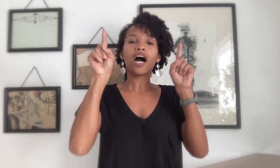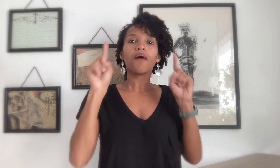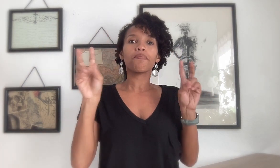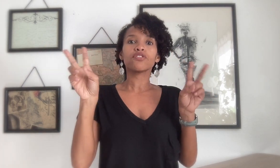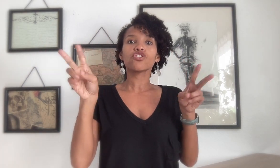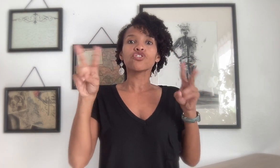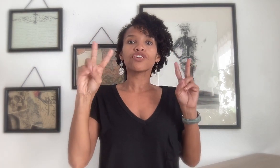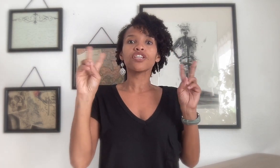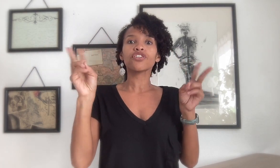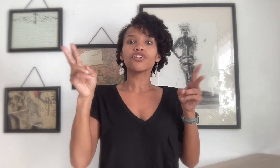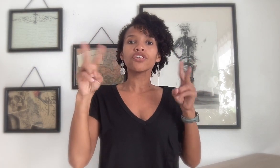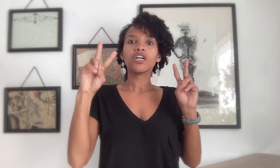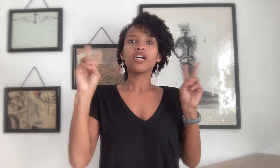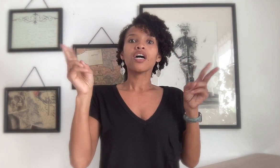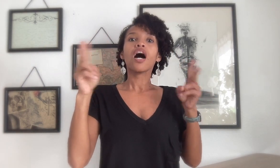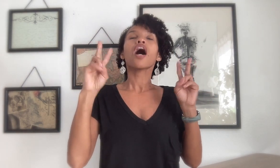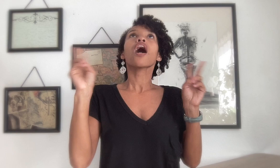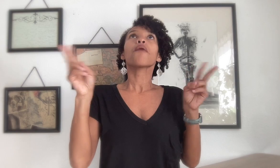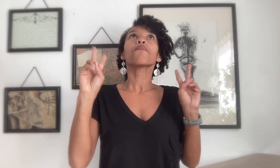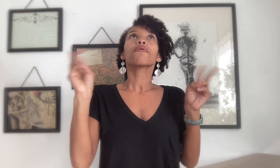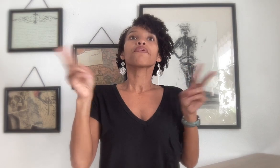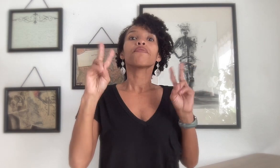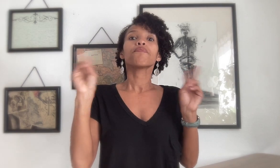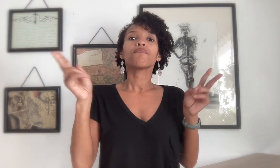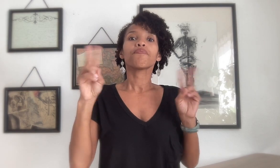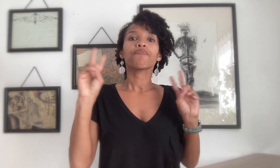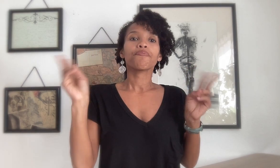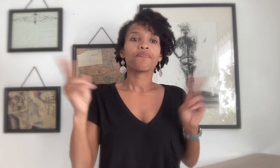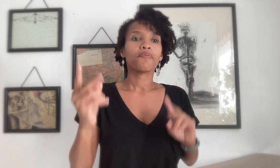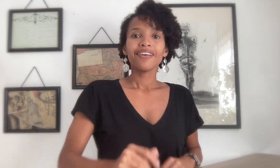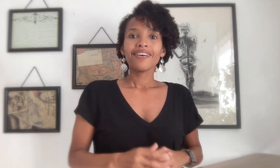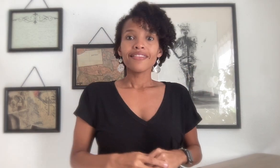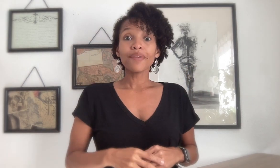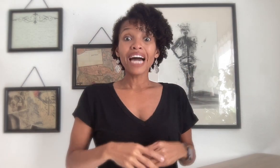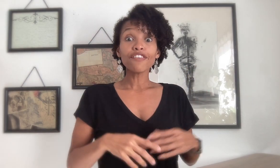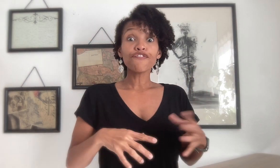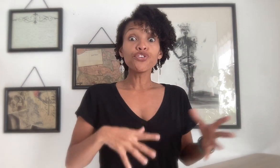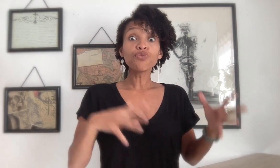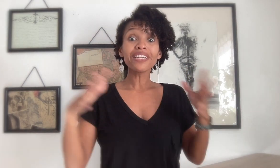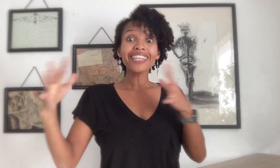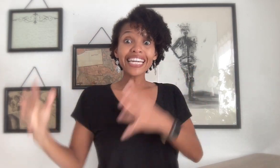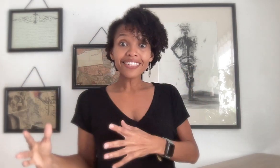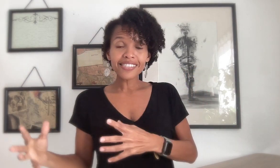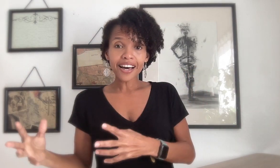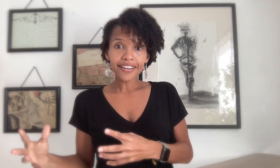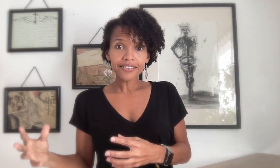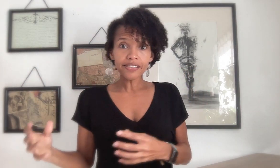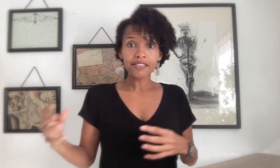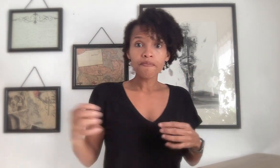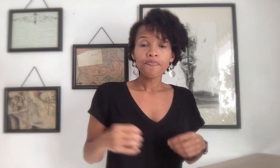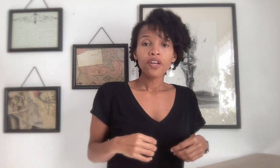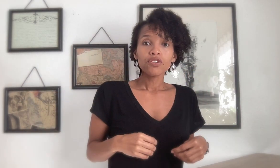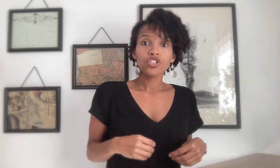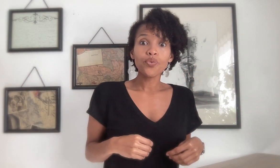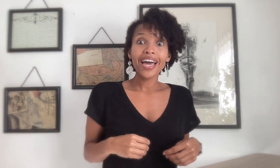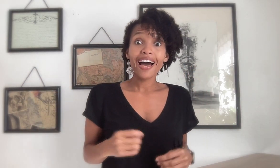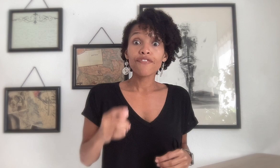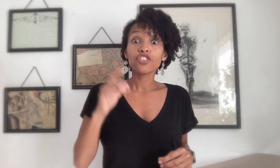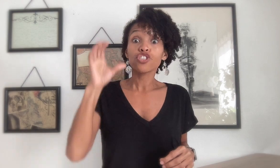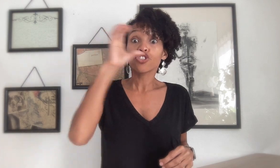up. Circular, up. Then we have a few related signs. So we have to